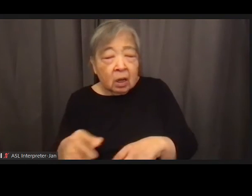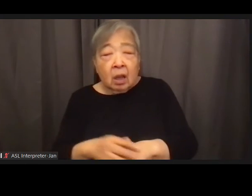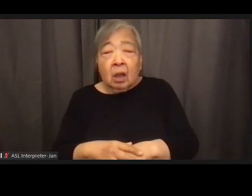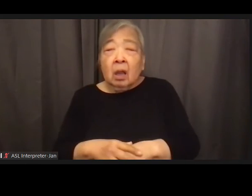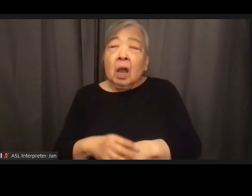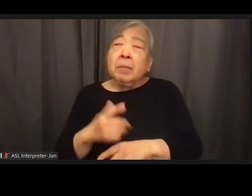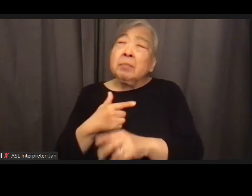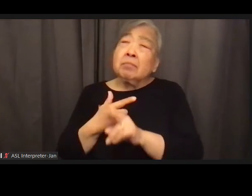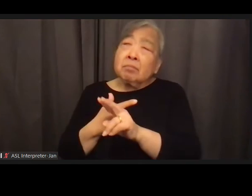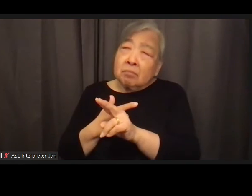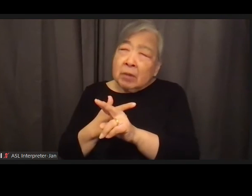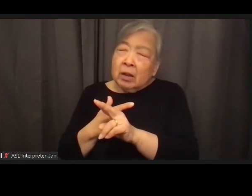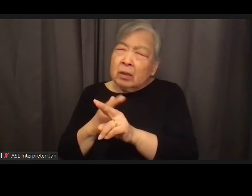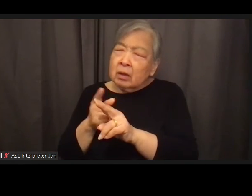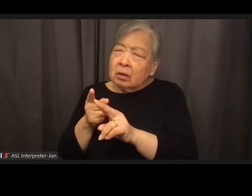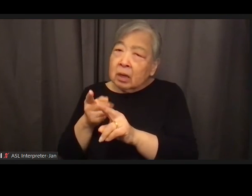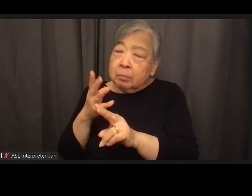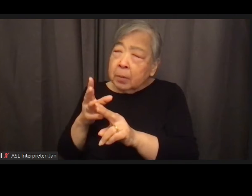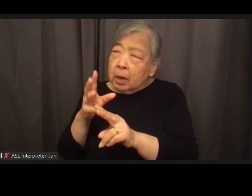point,